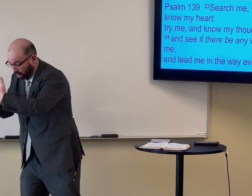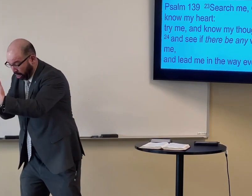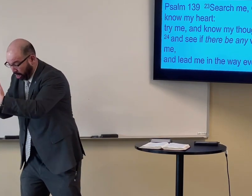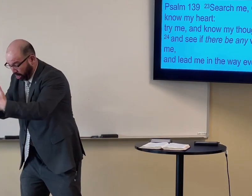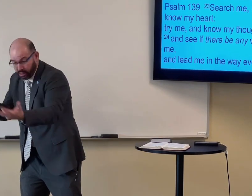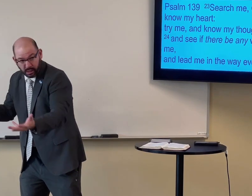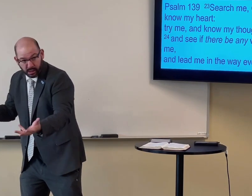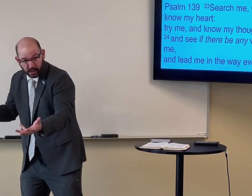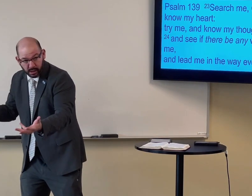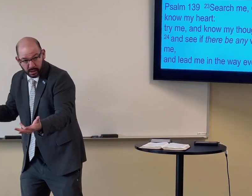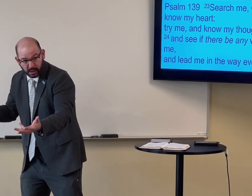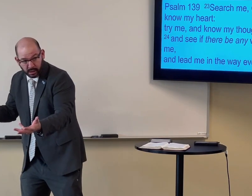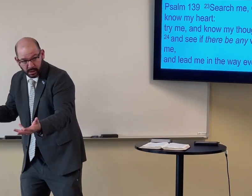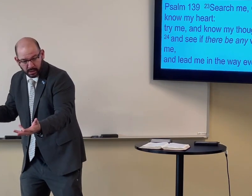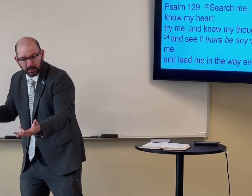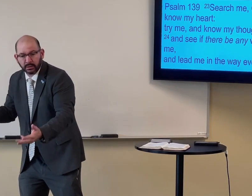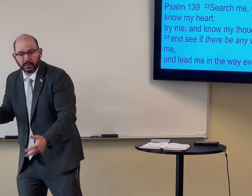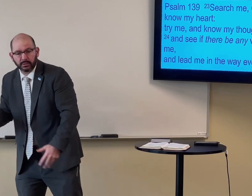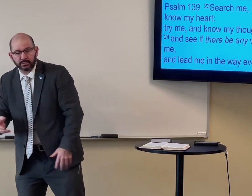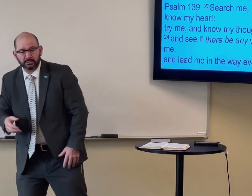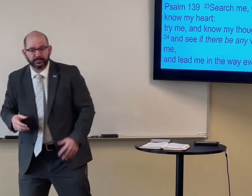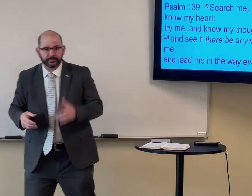And the cars are coming by. He's in danger.